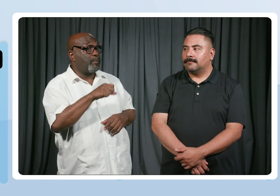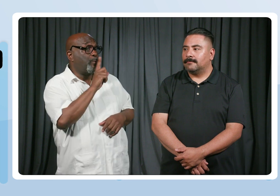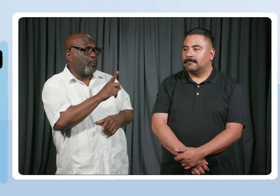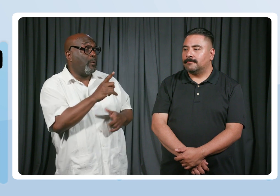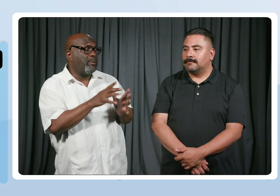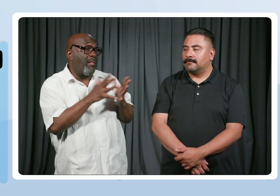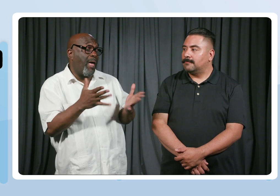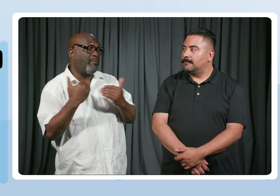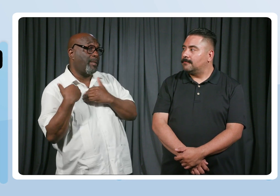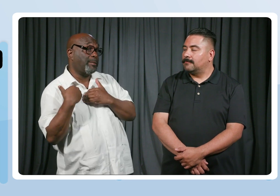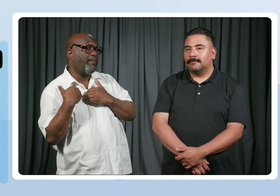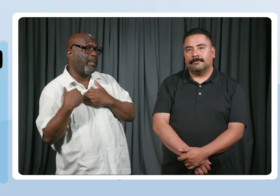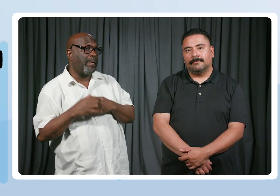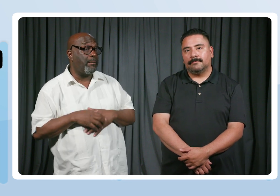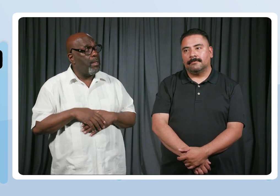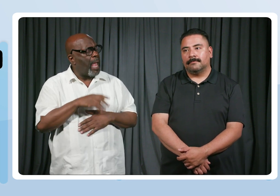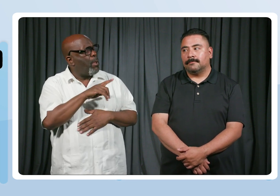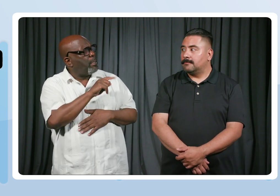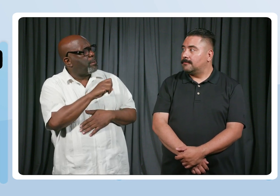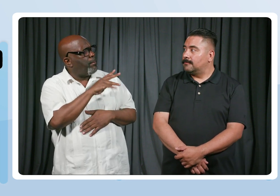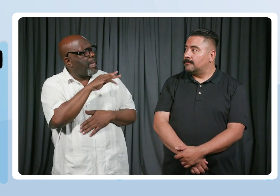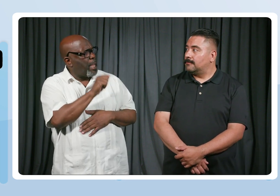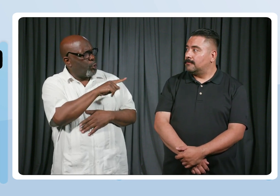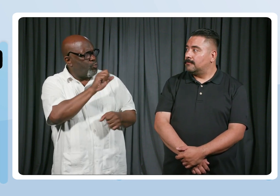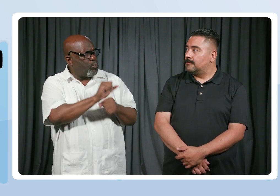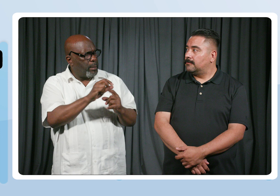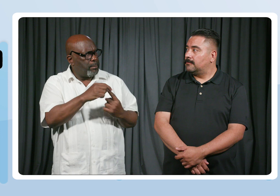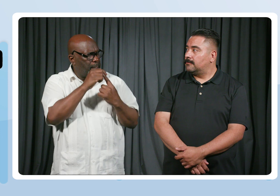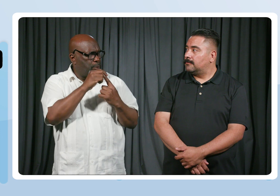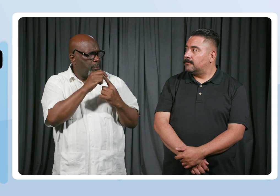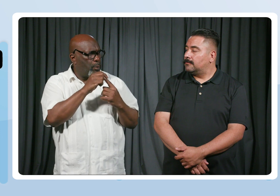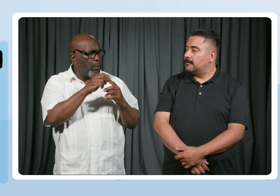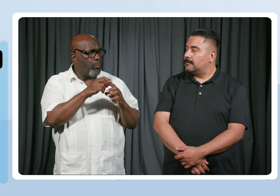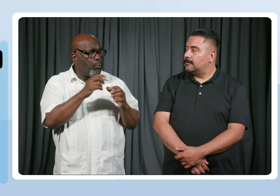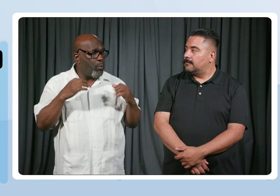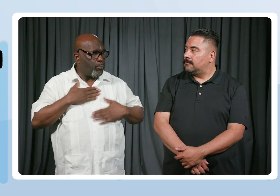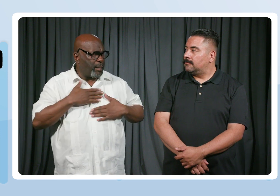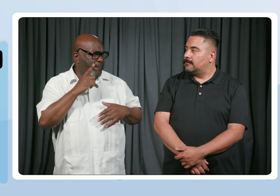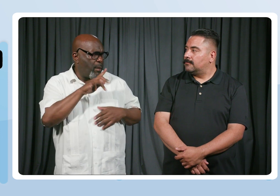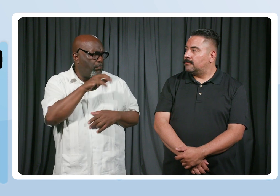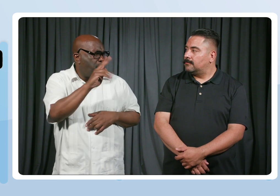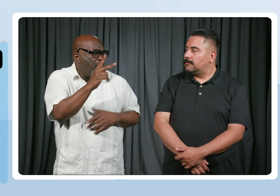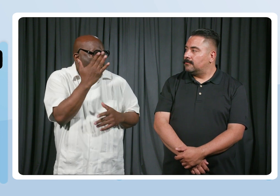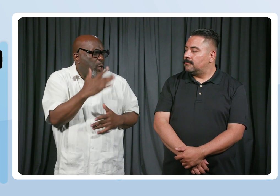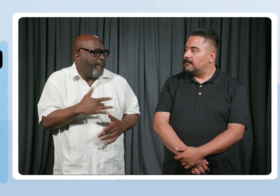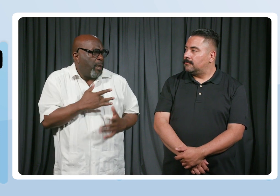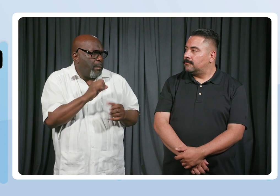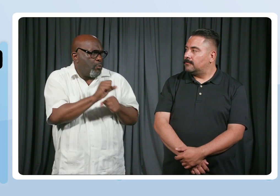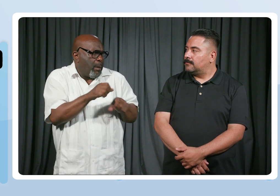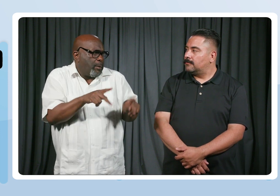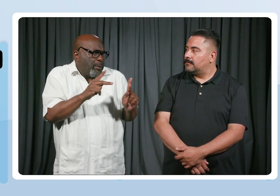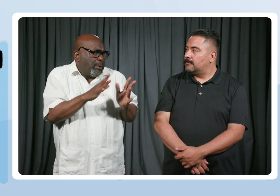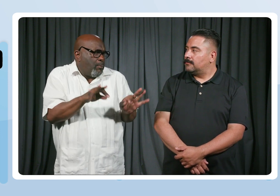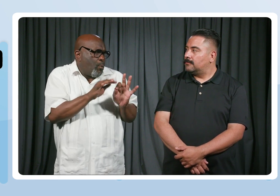And Tamika, you worked in special recreation for the Park District, which is super cool. Why do you feel employment opportunities are so